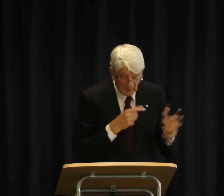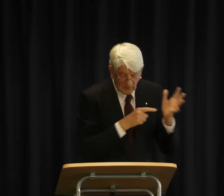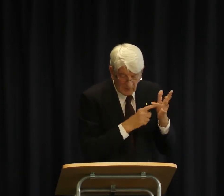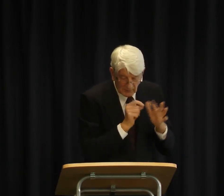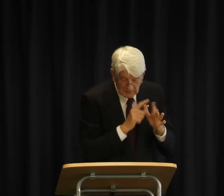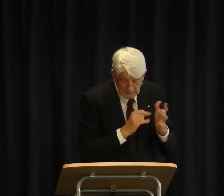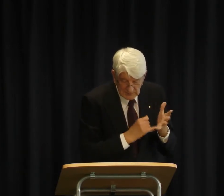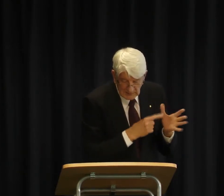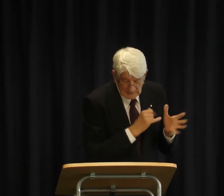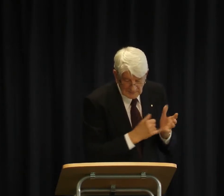to the deaf community.